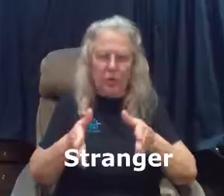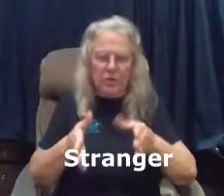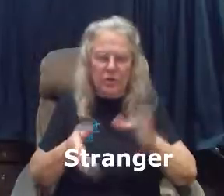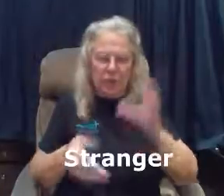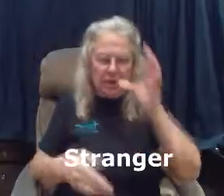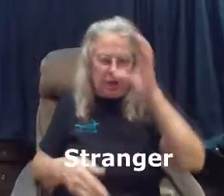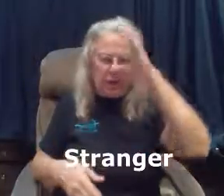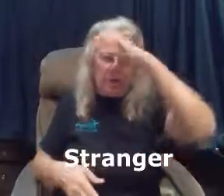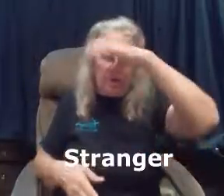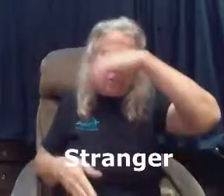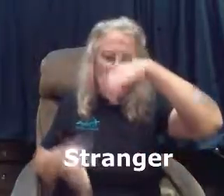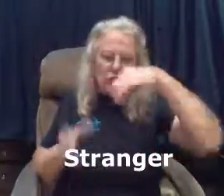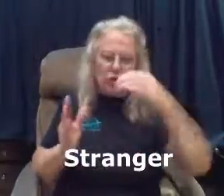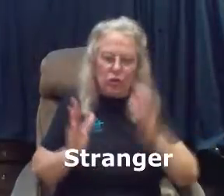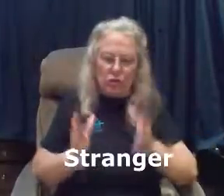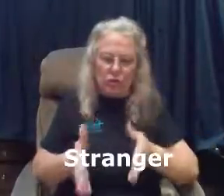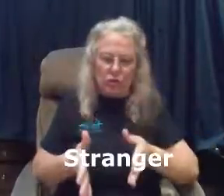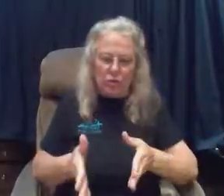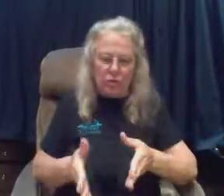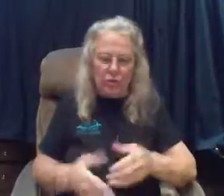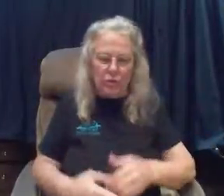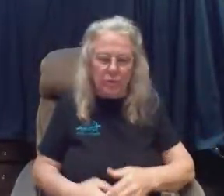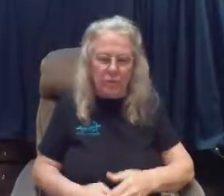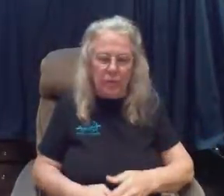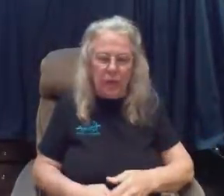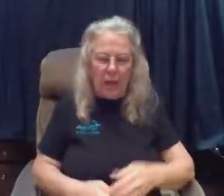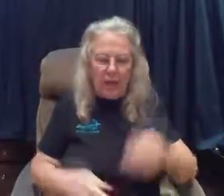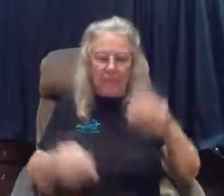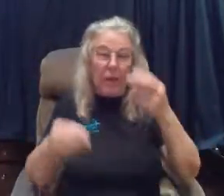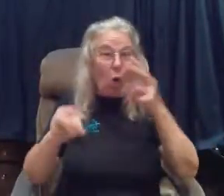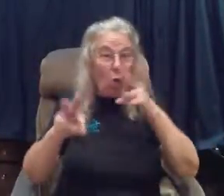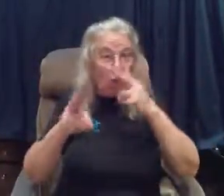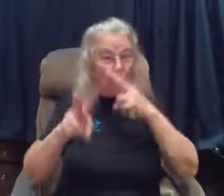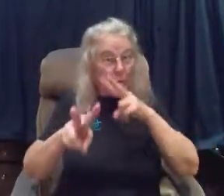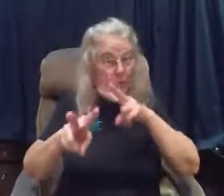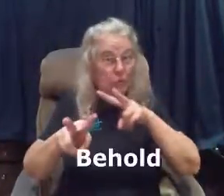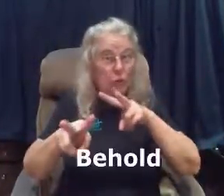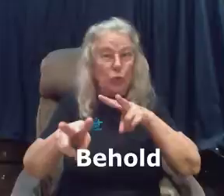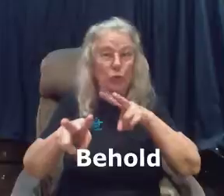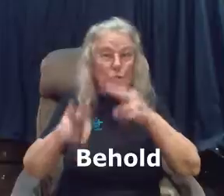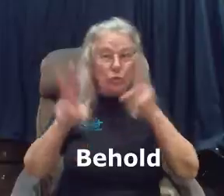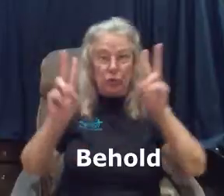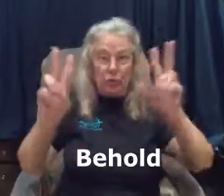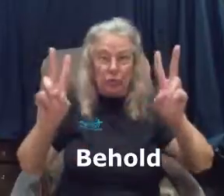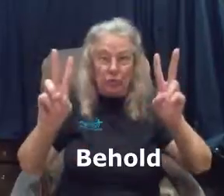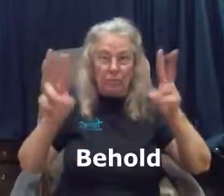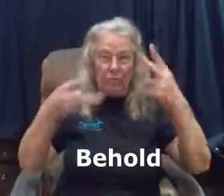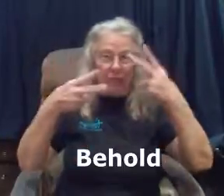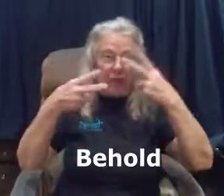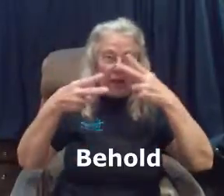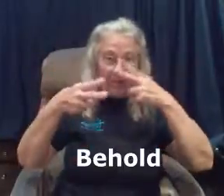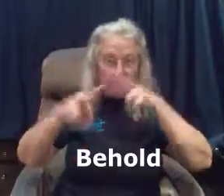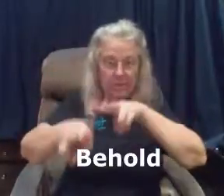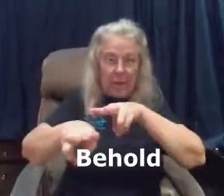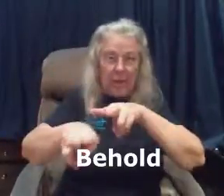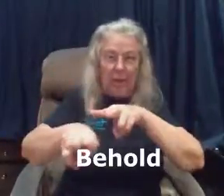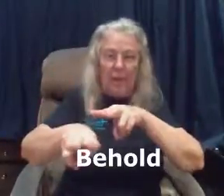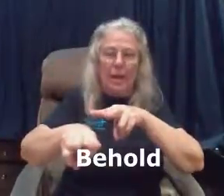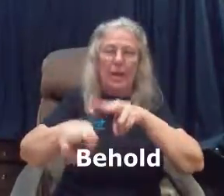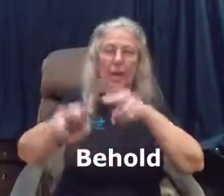person ending on it. Stranger. Behold, two V hands coming out like